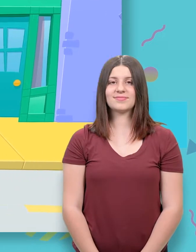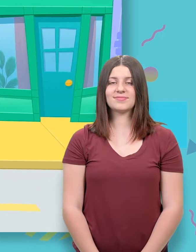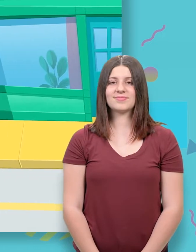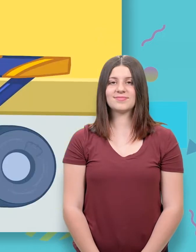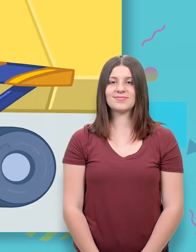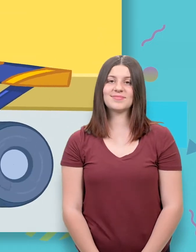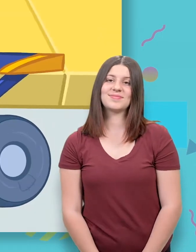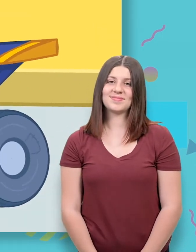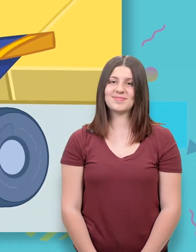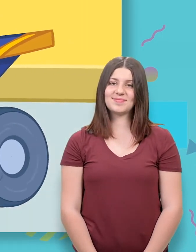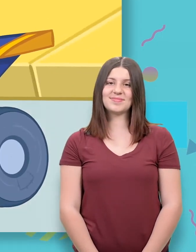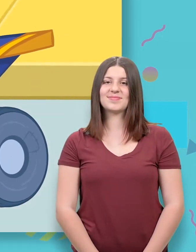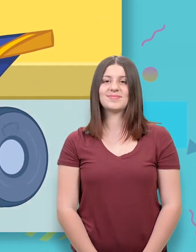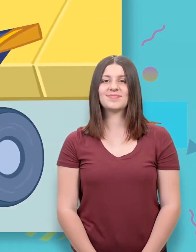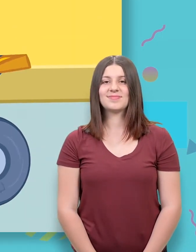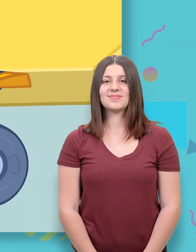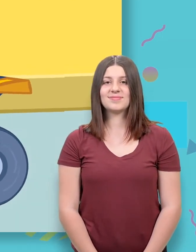Try and catch me now!